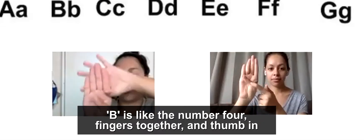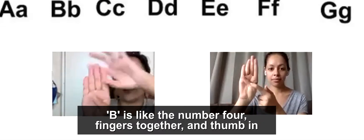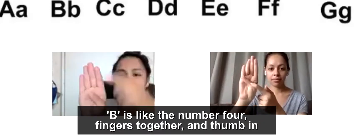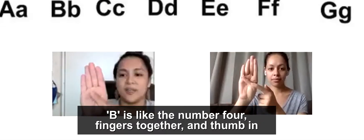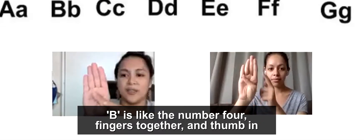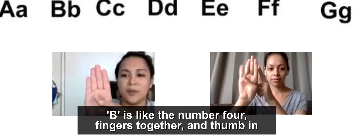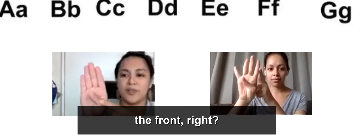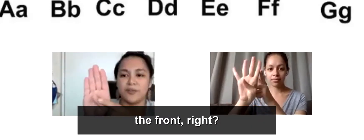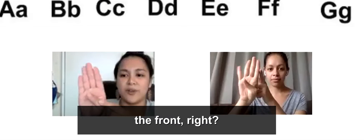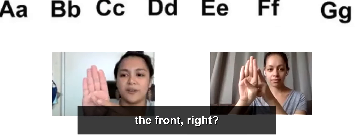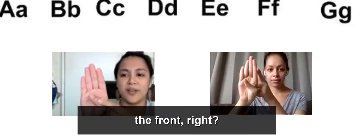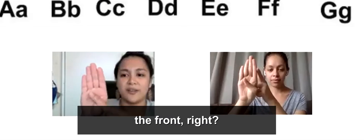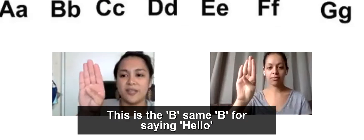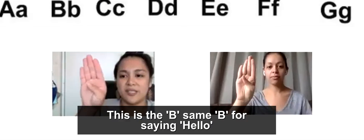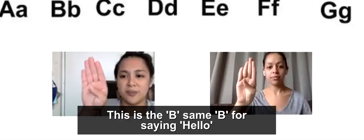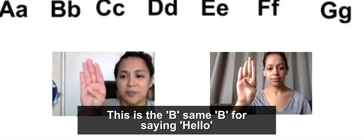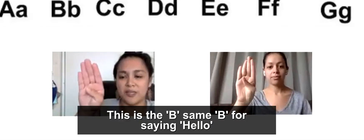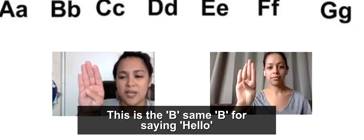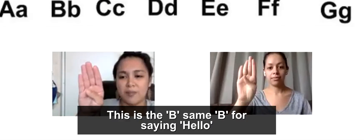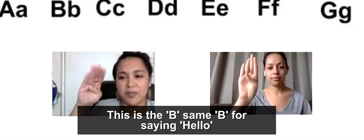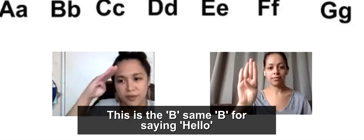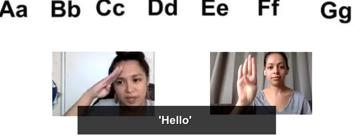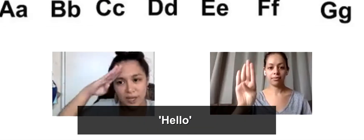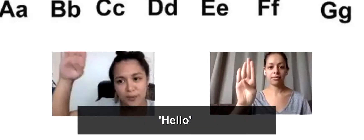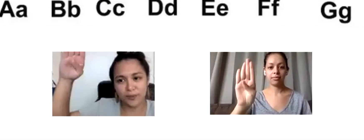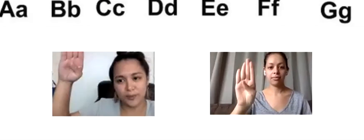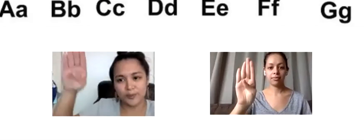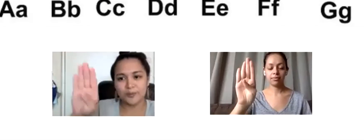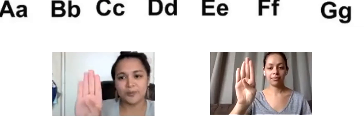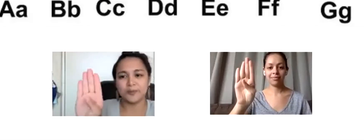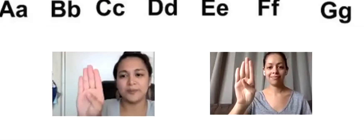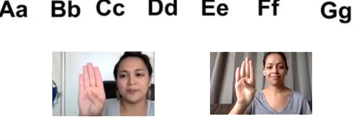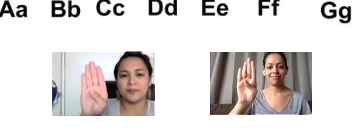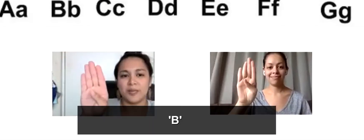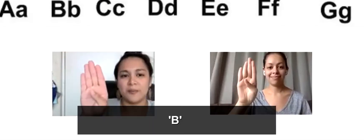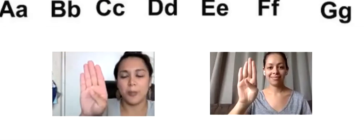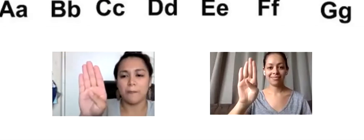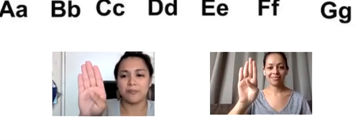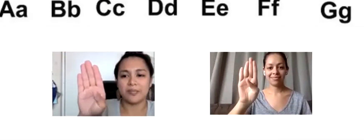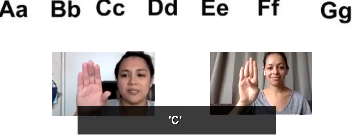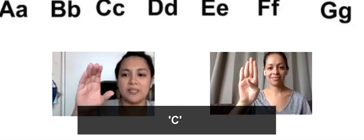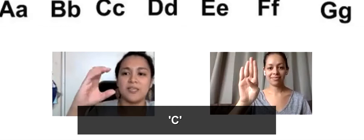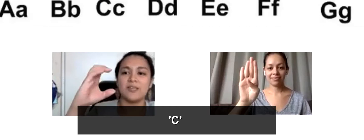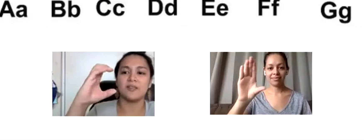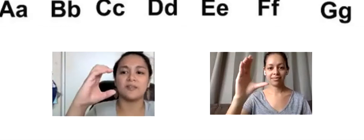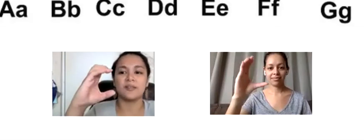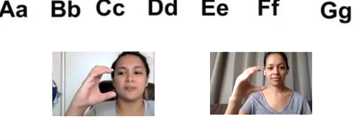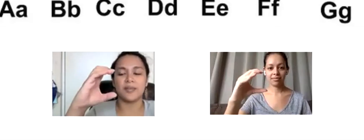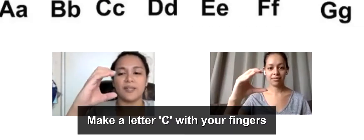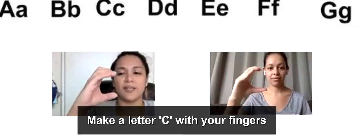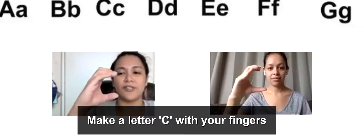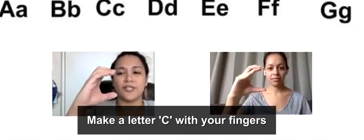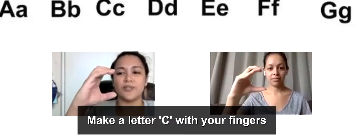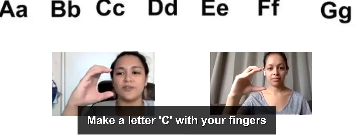together and thumb in the front, right? This is the B, same B for hello. B. C,